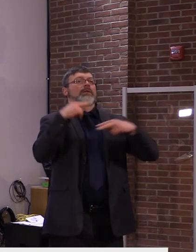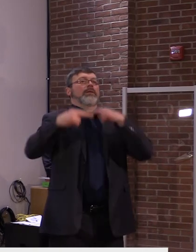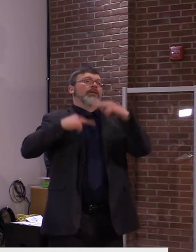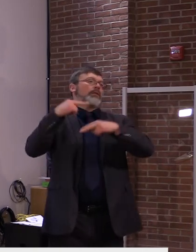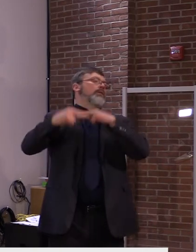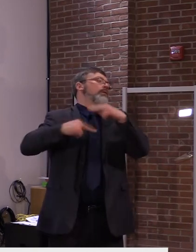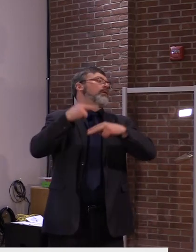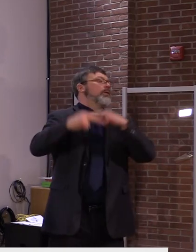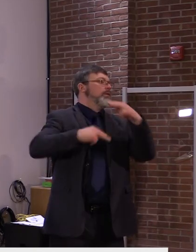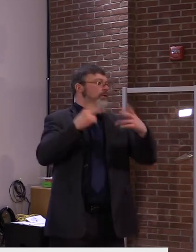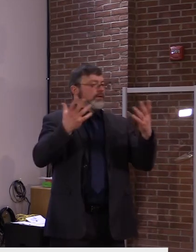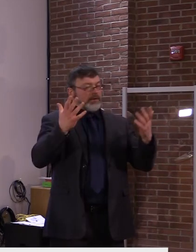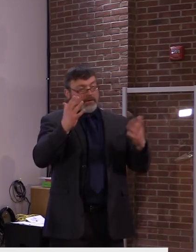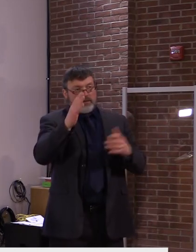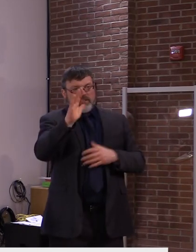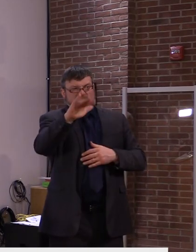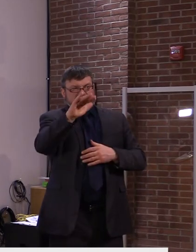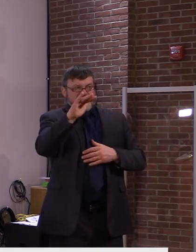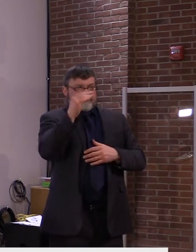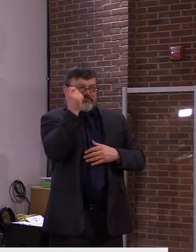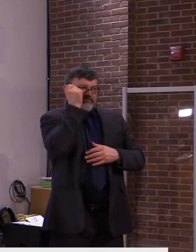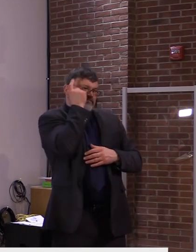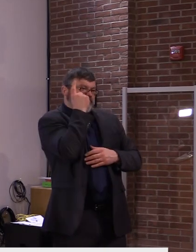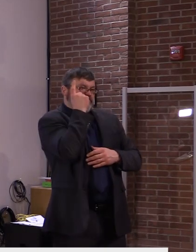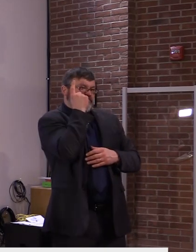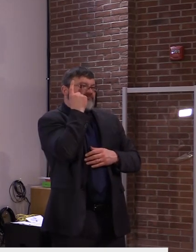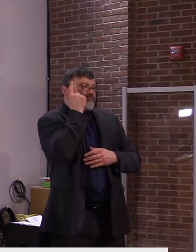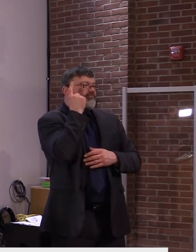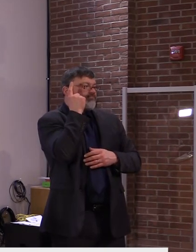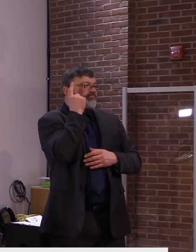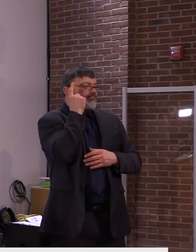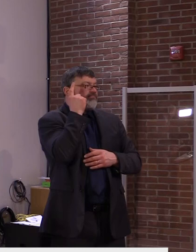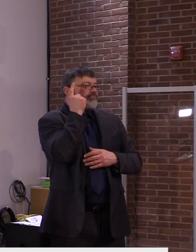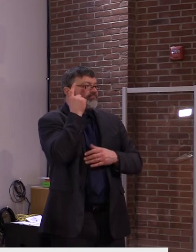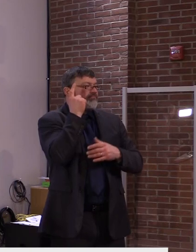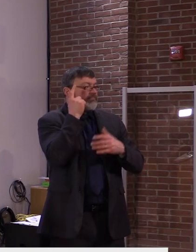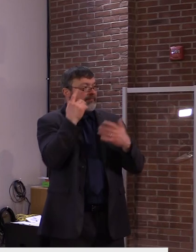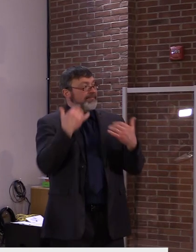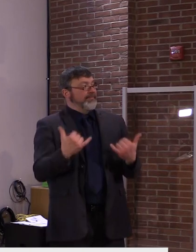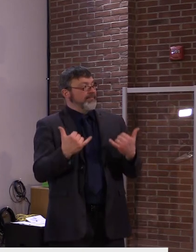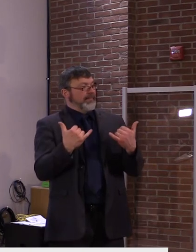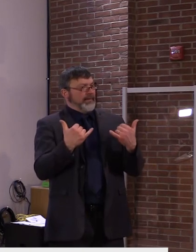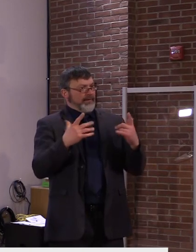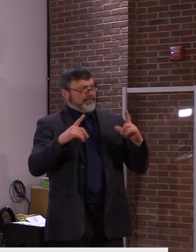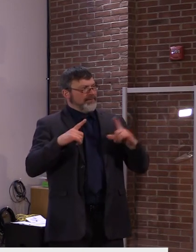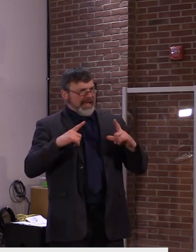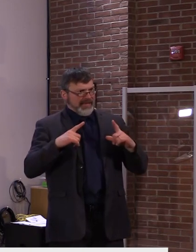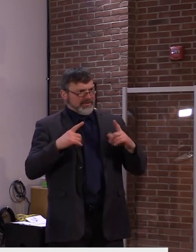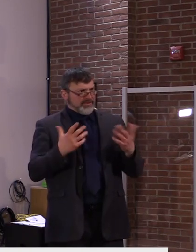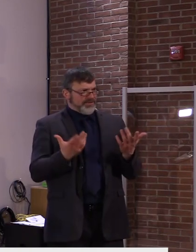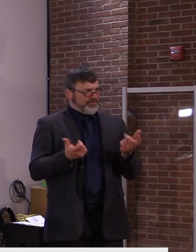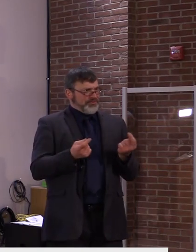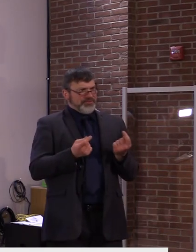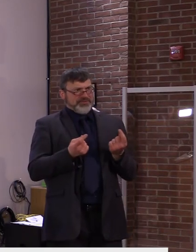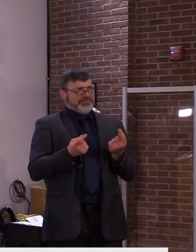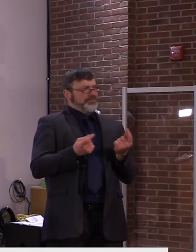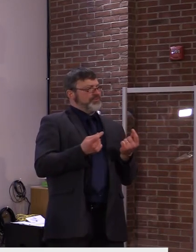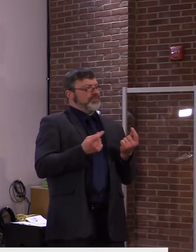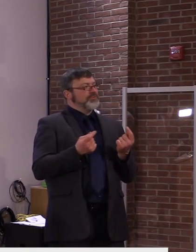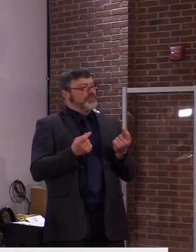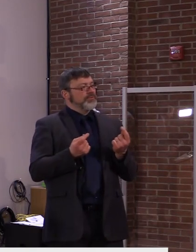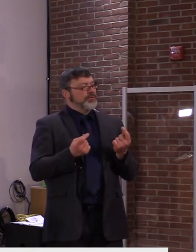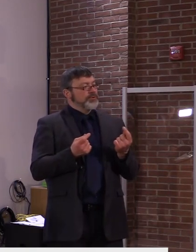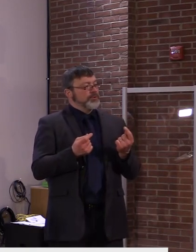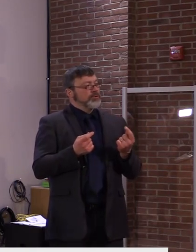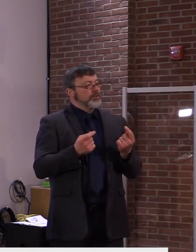Unfortunately, we still are somewhat limited in some of our activities right now, so please try and avoid those indoor get-togethers